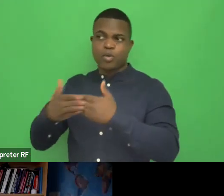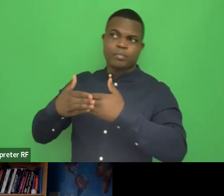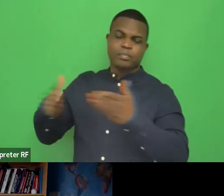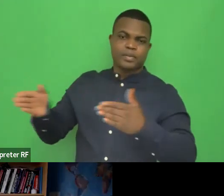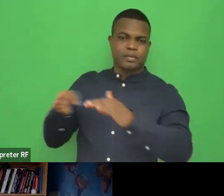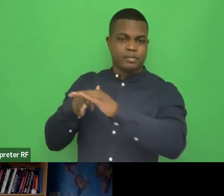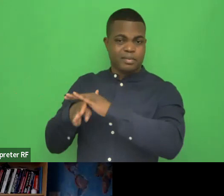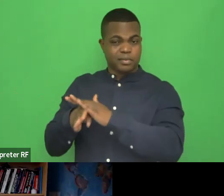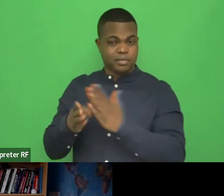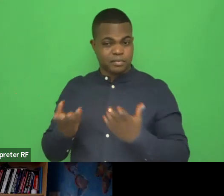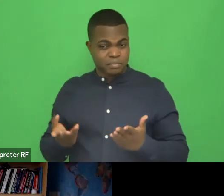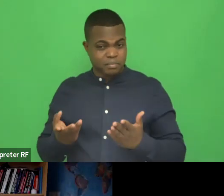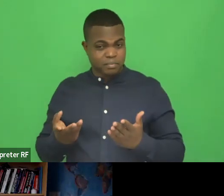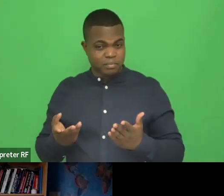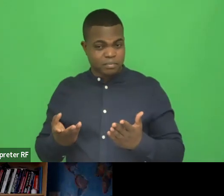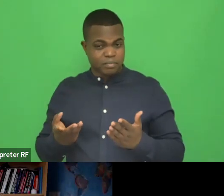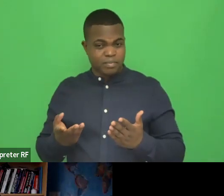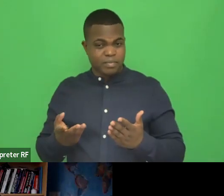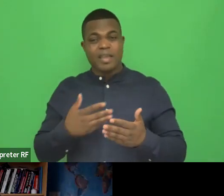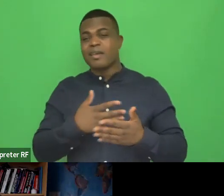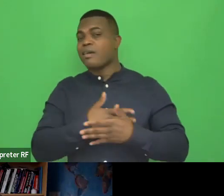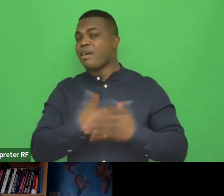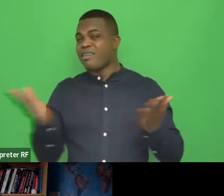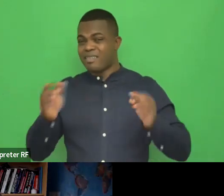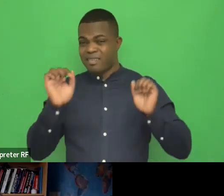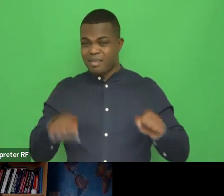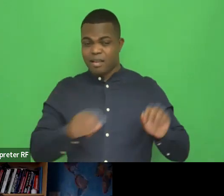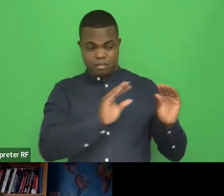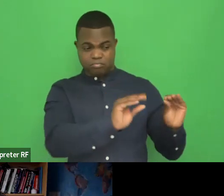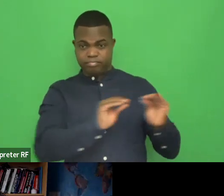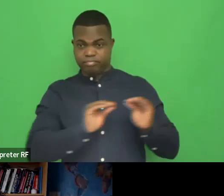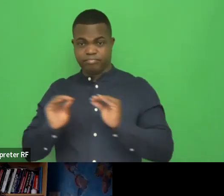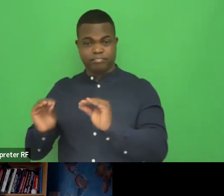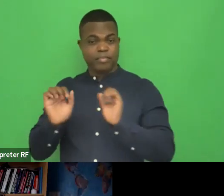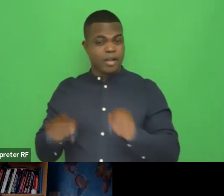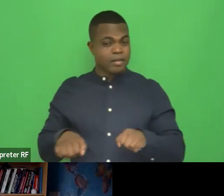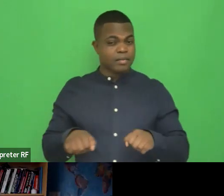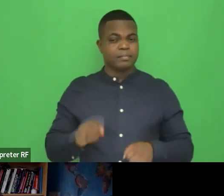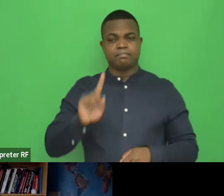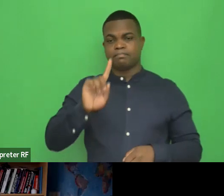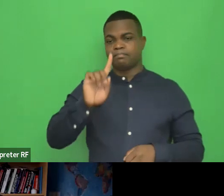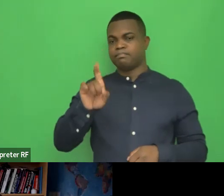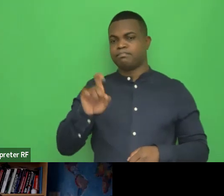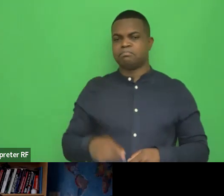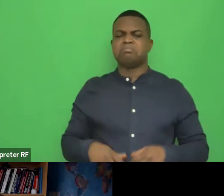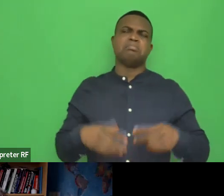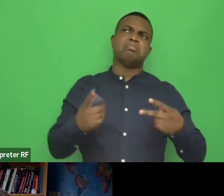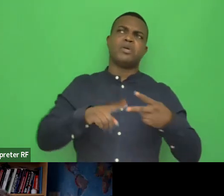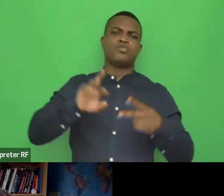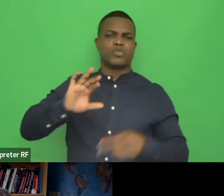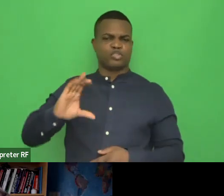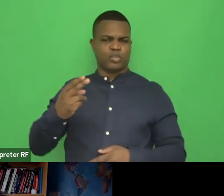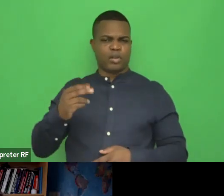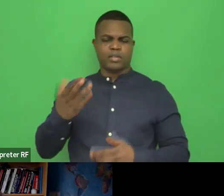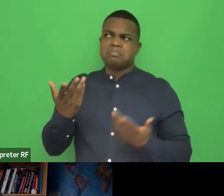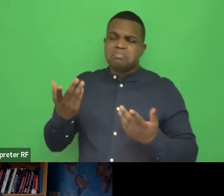various. Because it's kind of using web-based technology, often the web-based word processing solutions have some kind